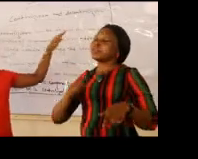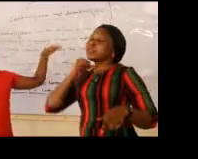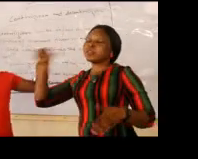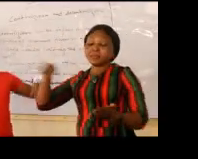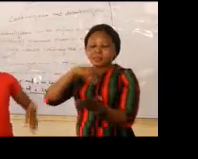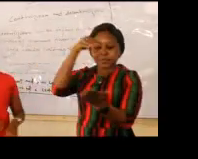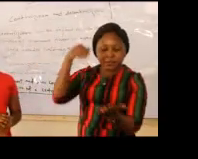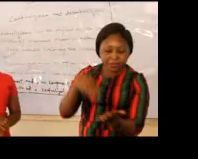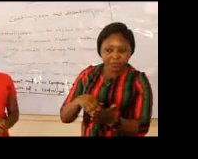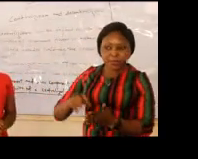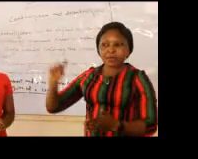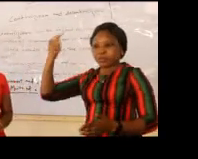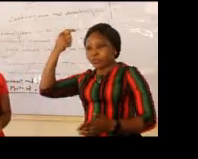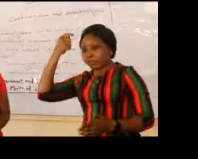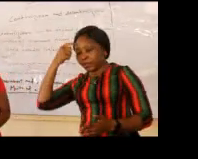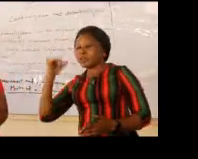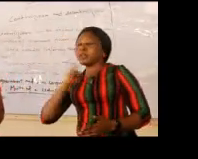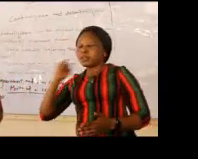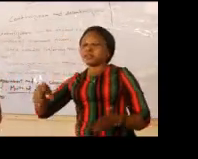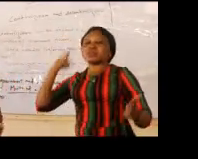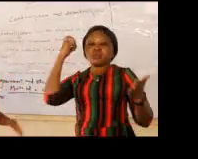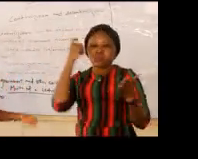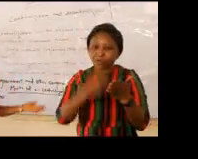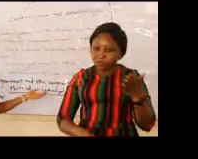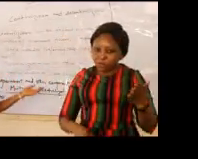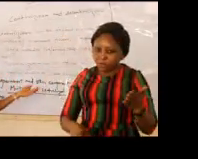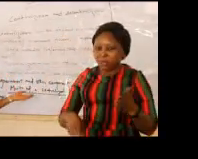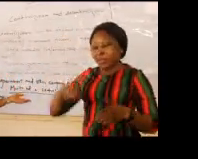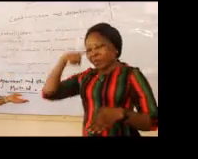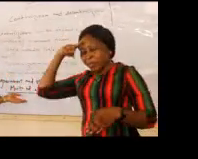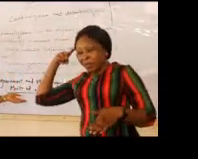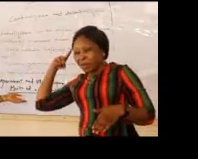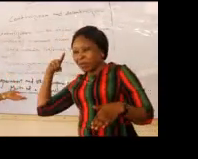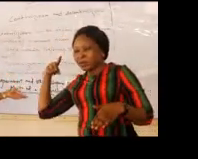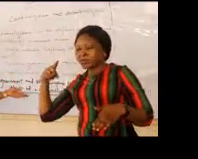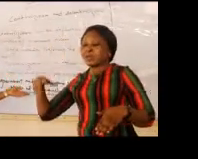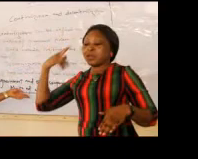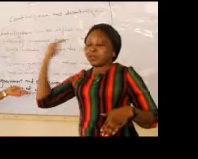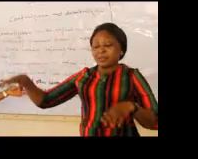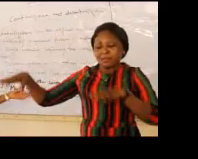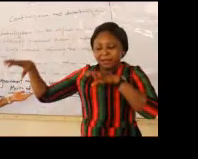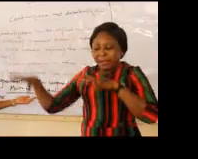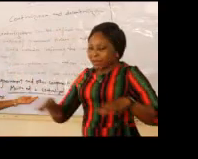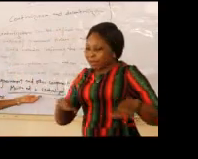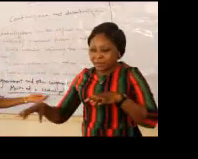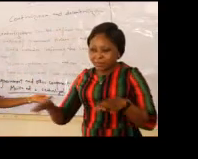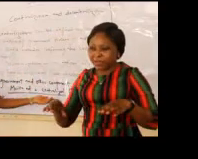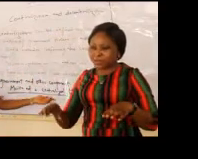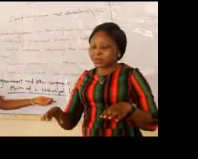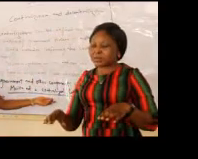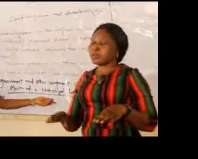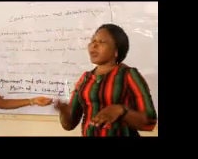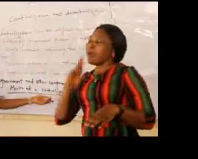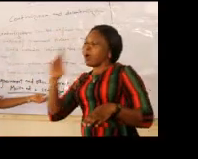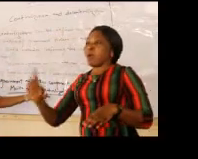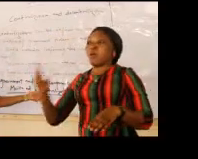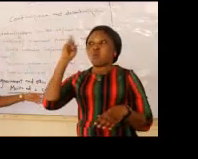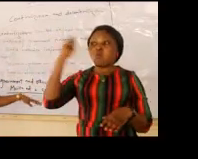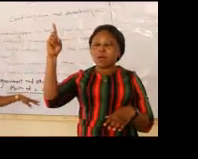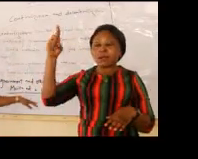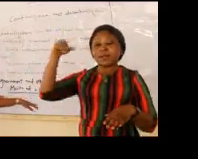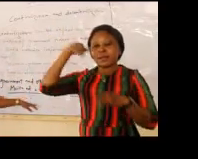decentralized government. Why? Because activities and functions are not duplicated. duplicated in a